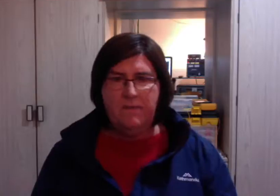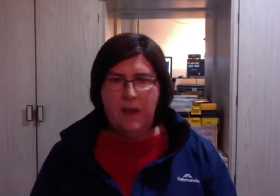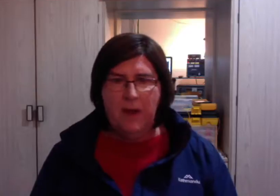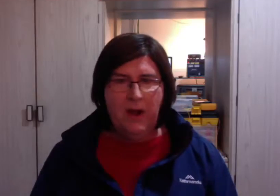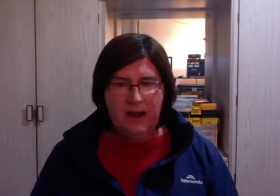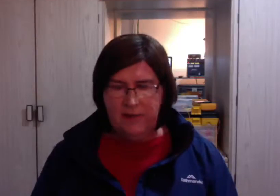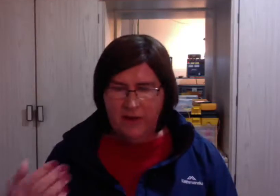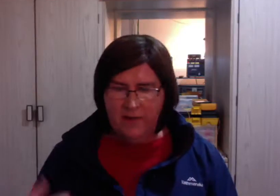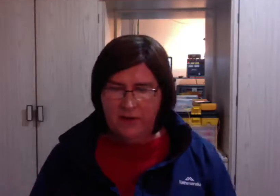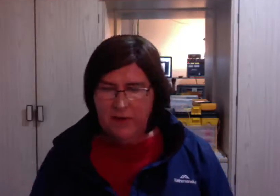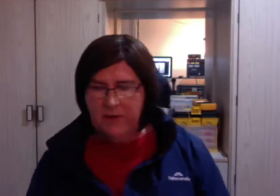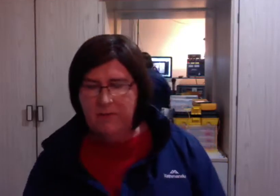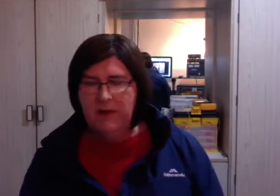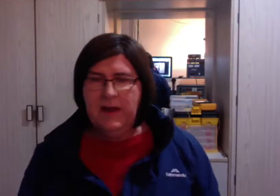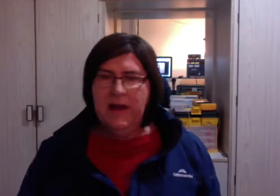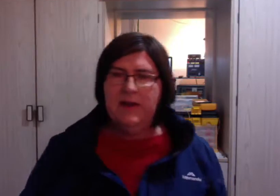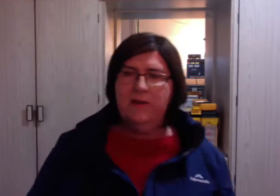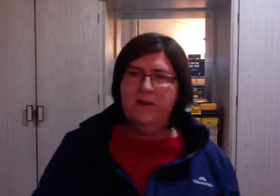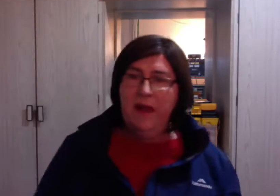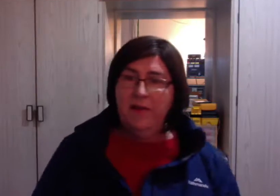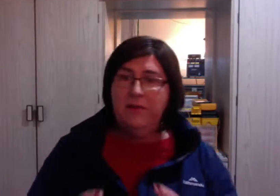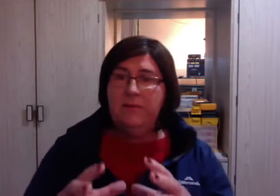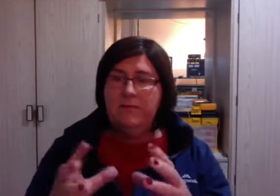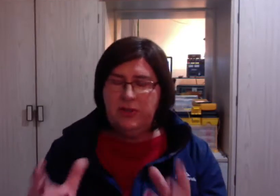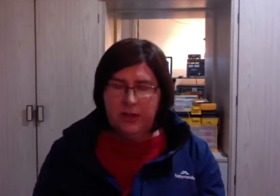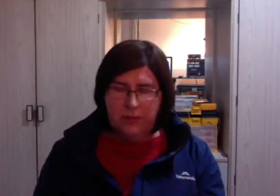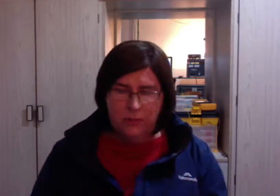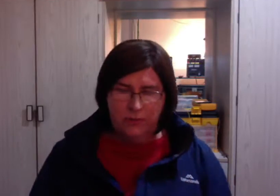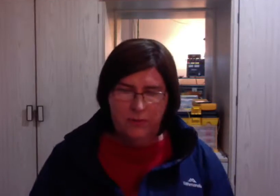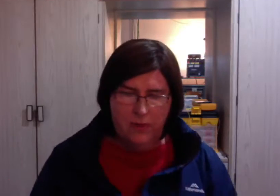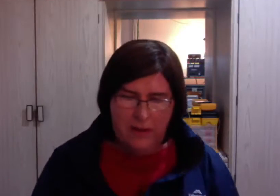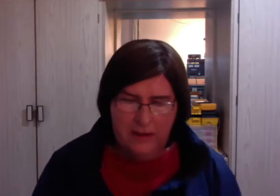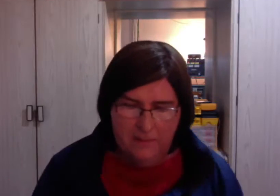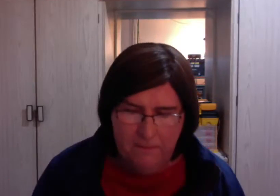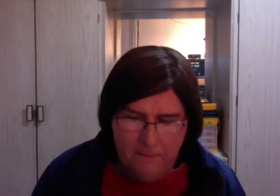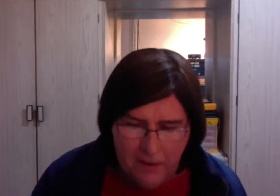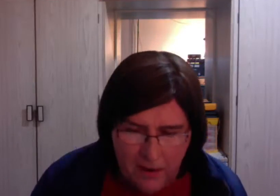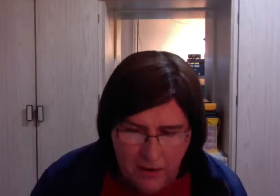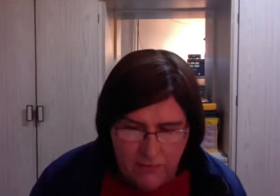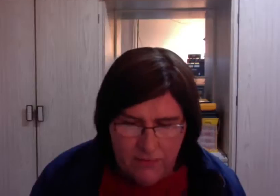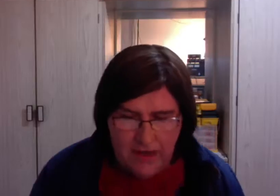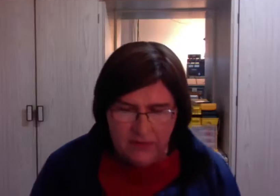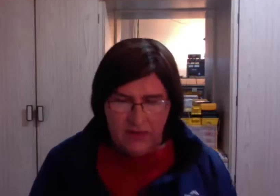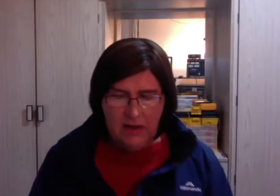I might head south to Sydney. We haven't worked it out yet. So that's the schedule for next year.